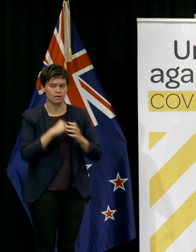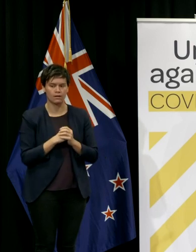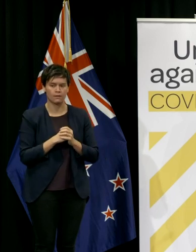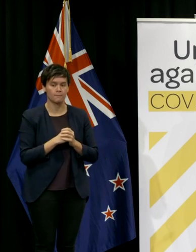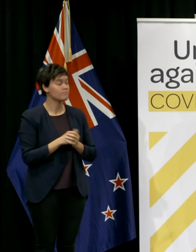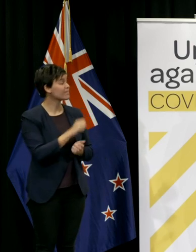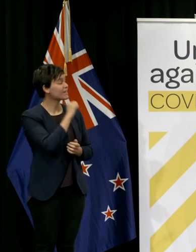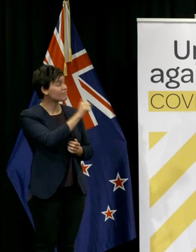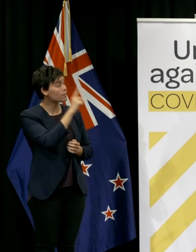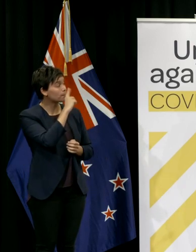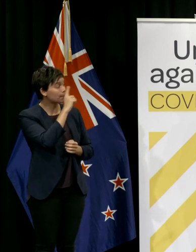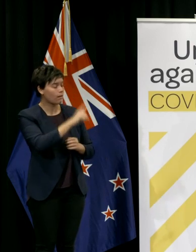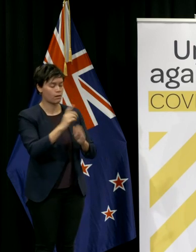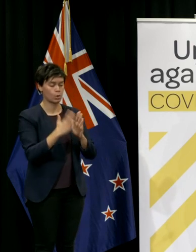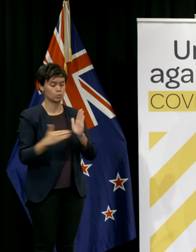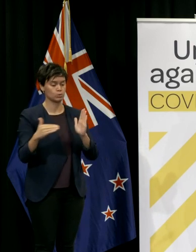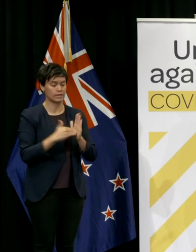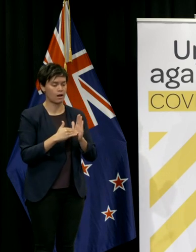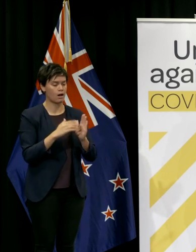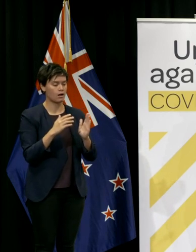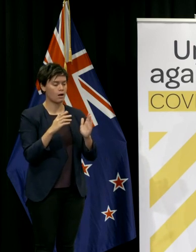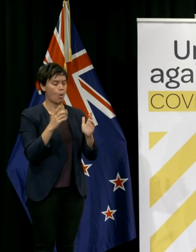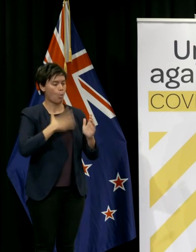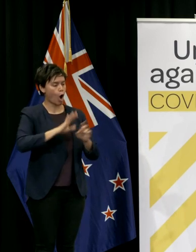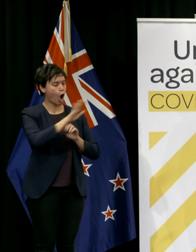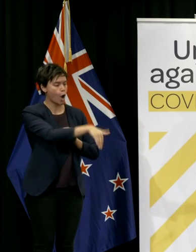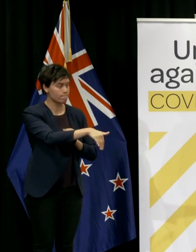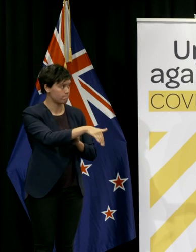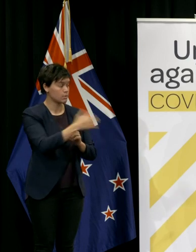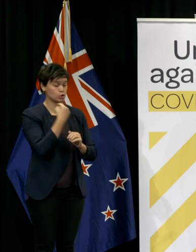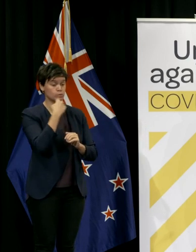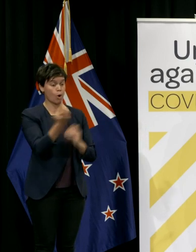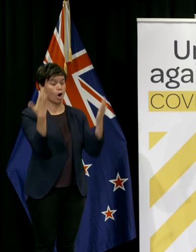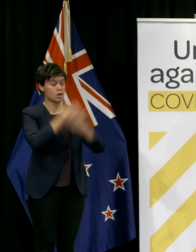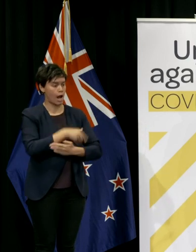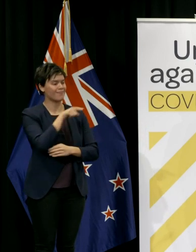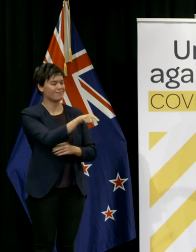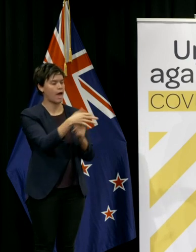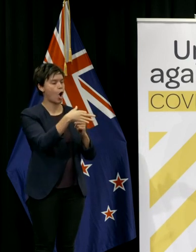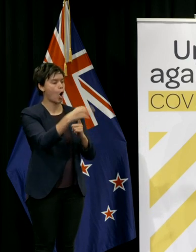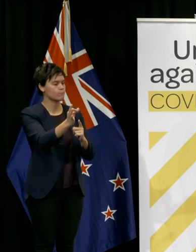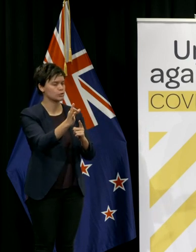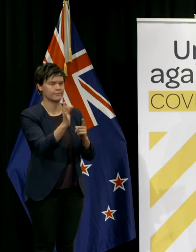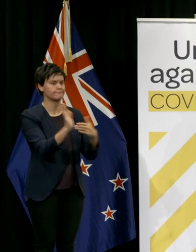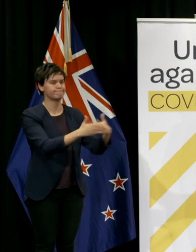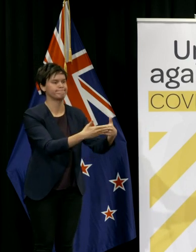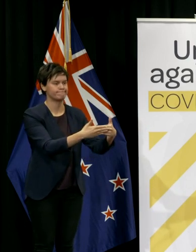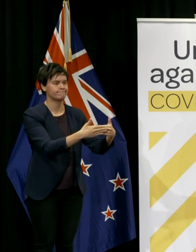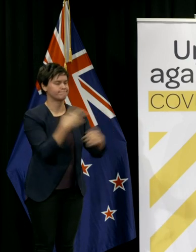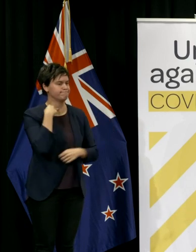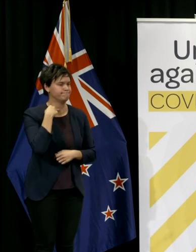to their homes throughout the country ends tomorrow night. What will happen if people are still making their way home